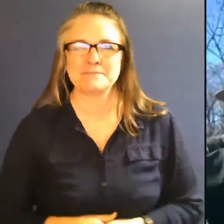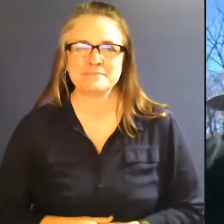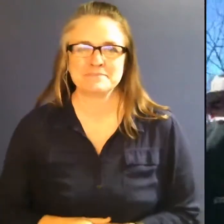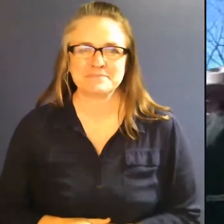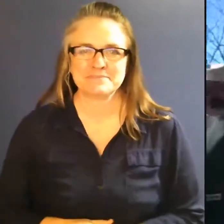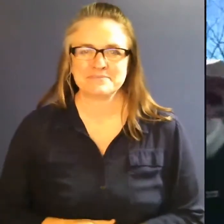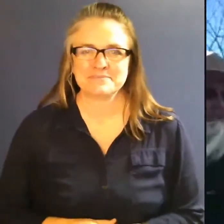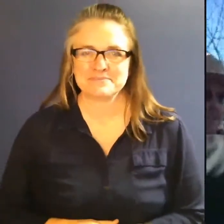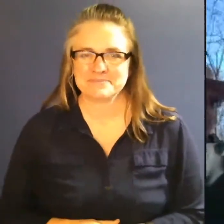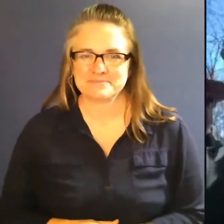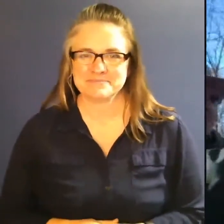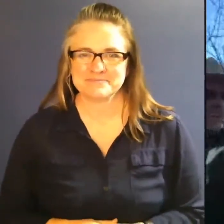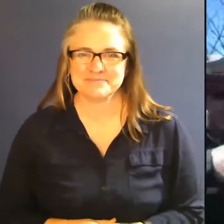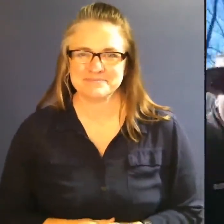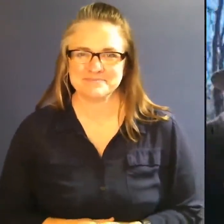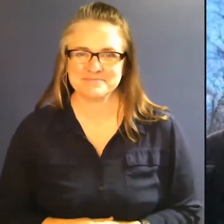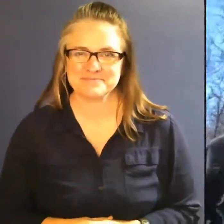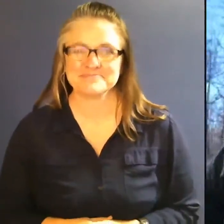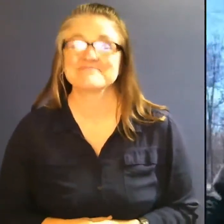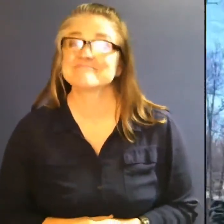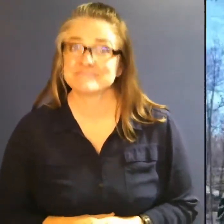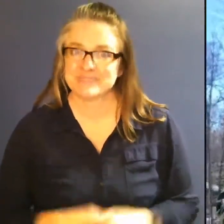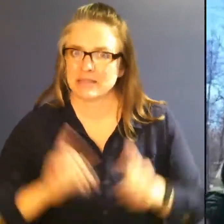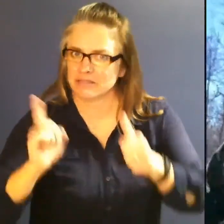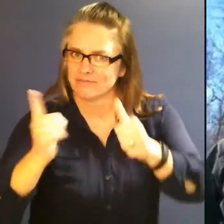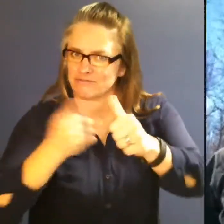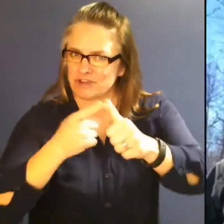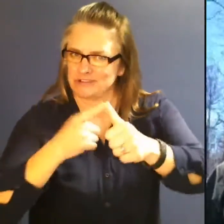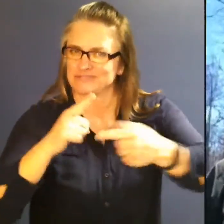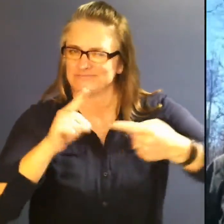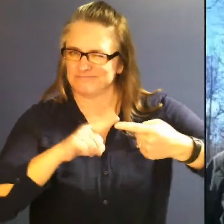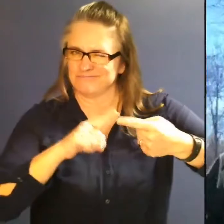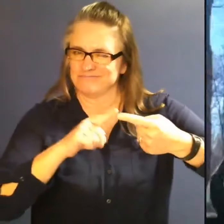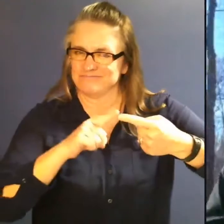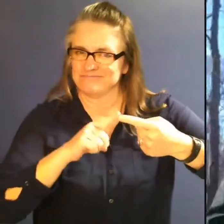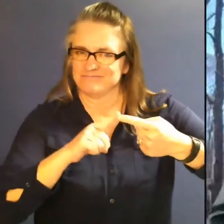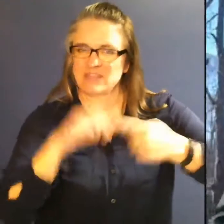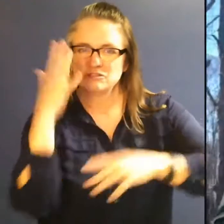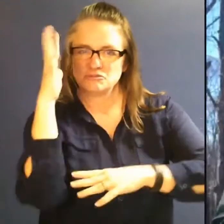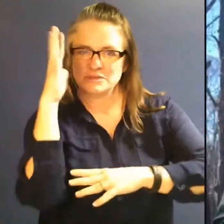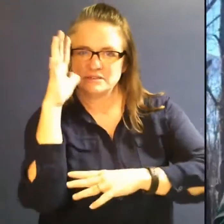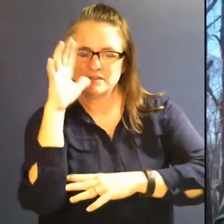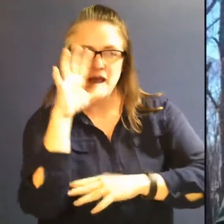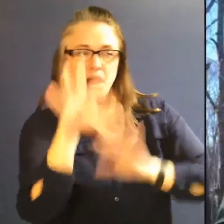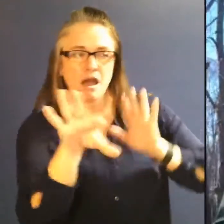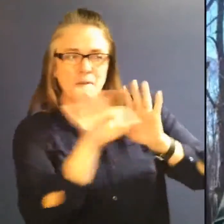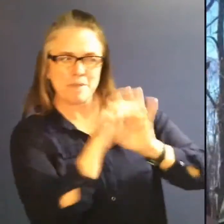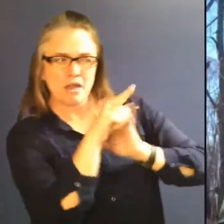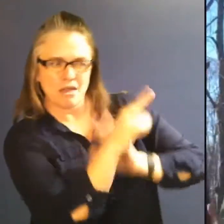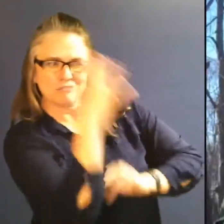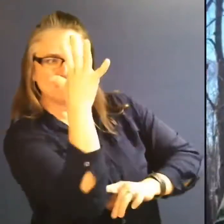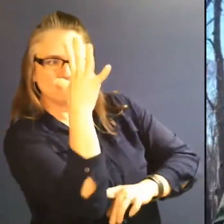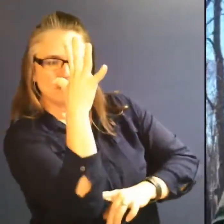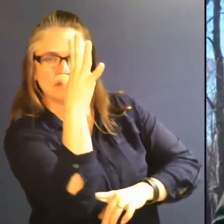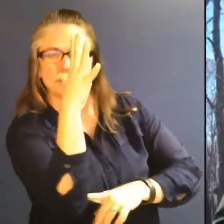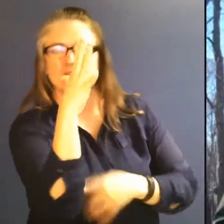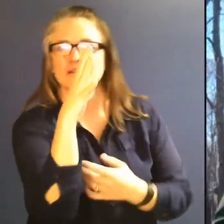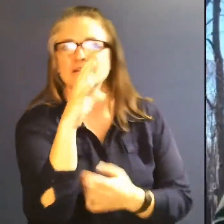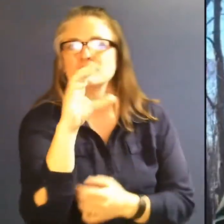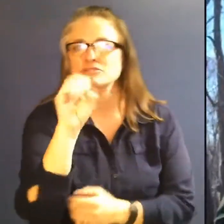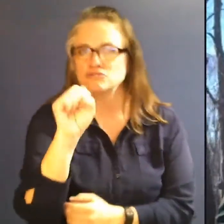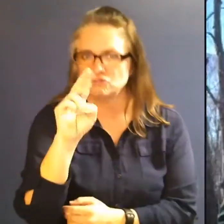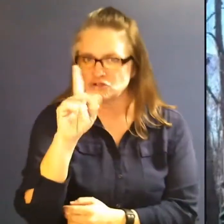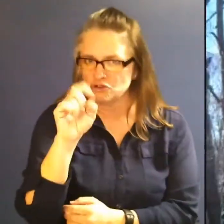So that's the first step. You got to find your maple trees and sugar maples, black maples, sugar